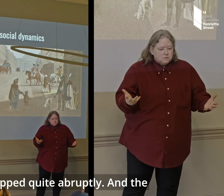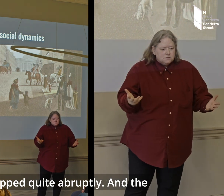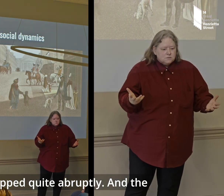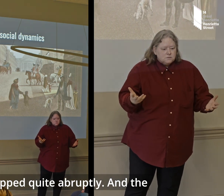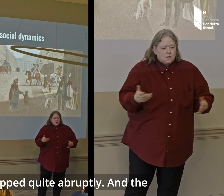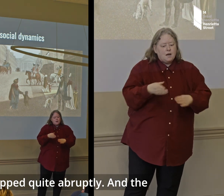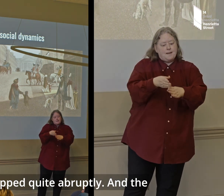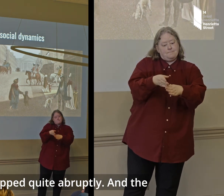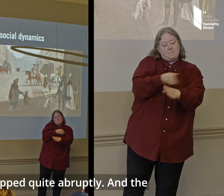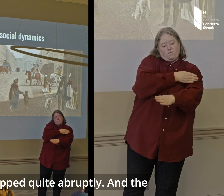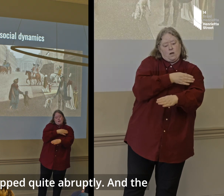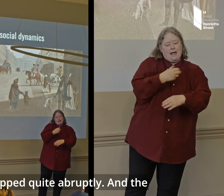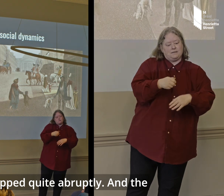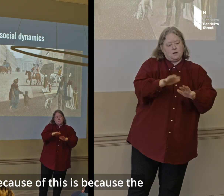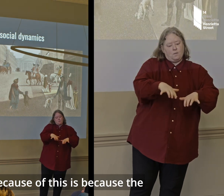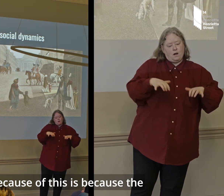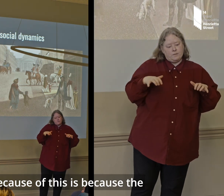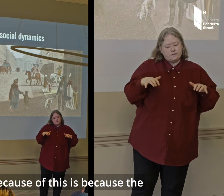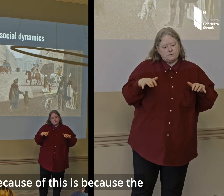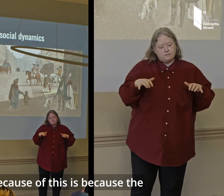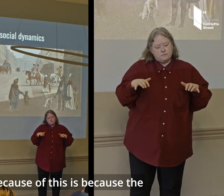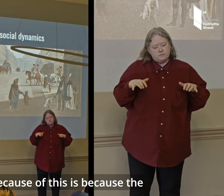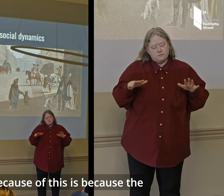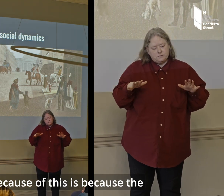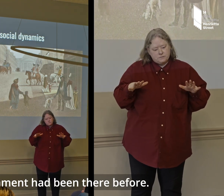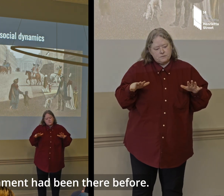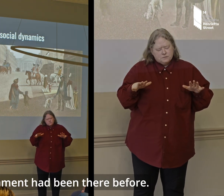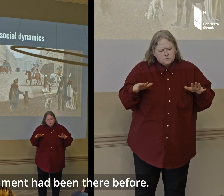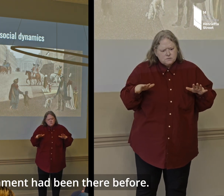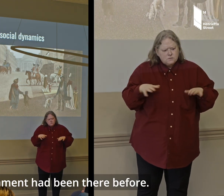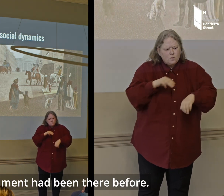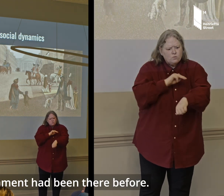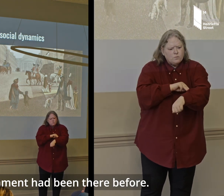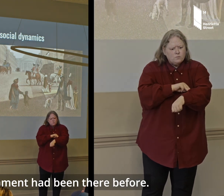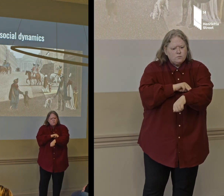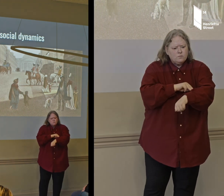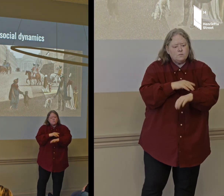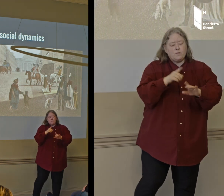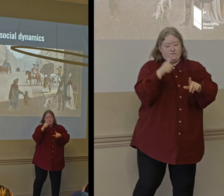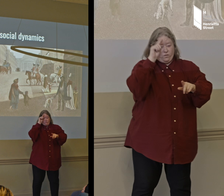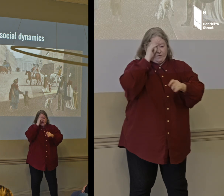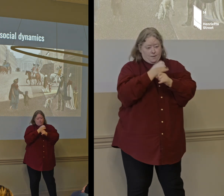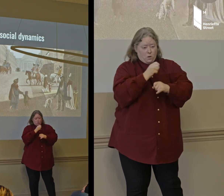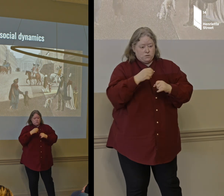It stopped quite abruptly. And the reason because of this is because the Irish Parliament had been there before.